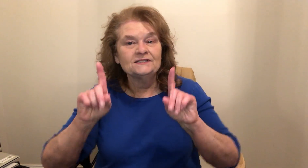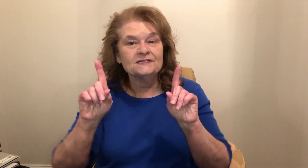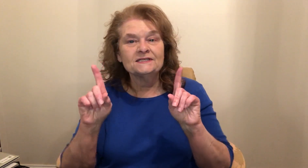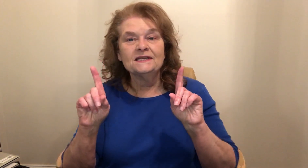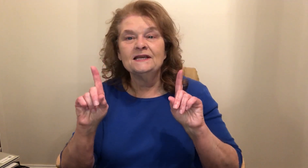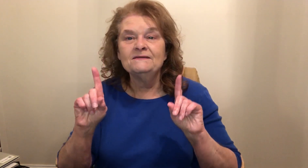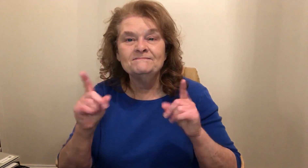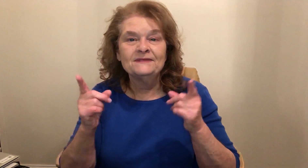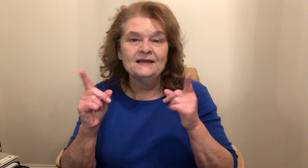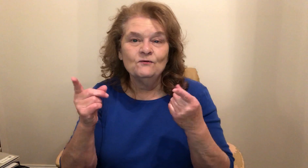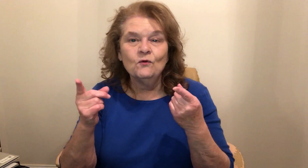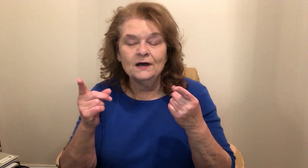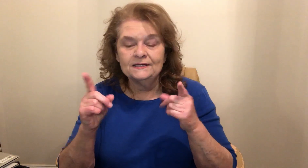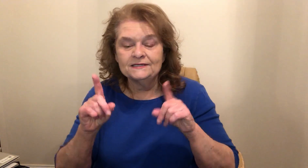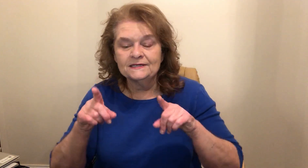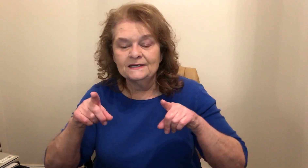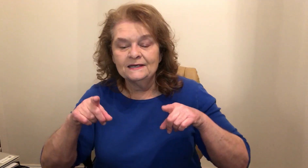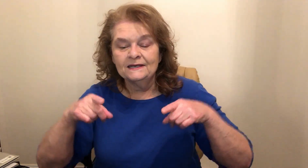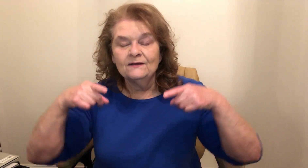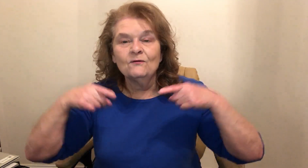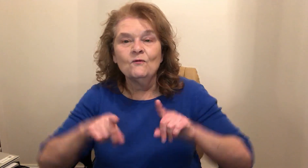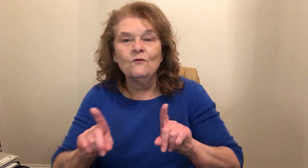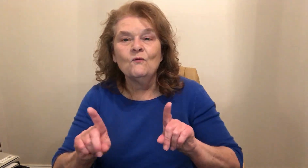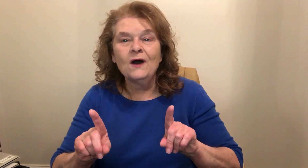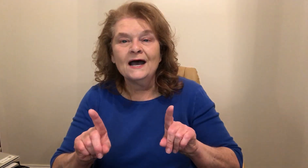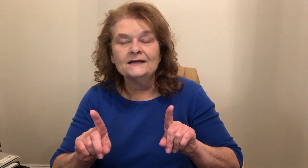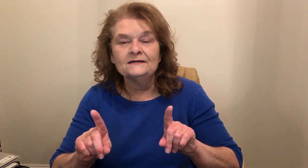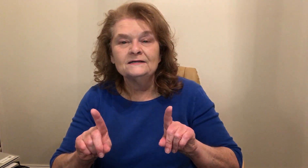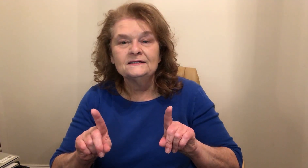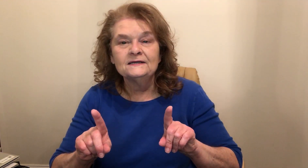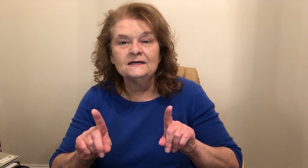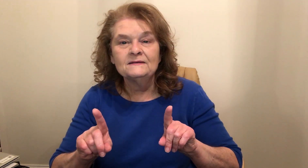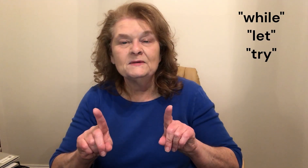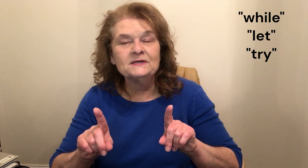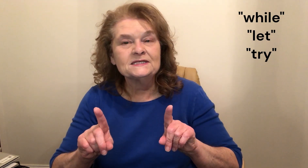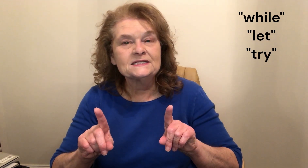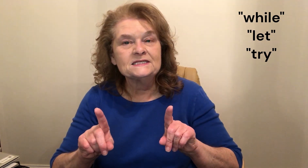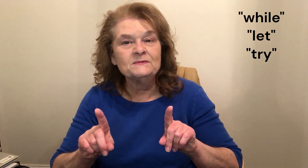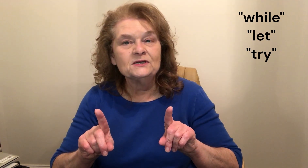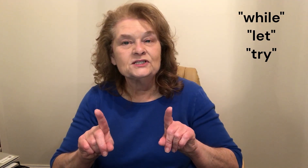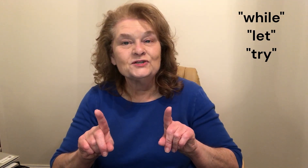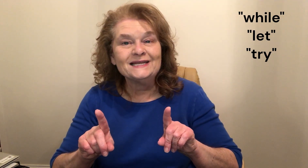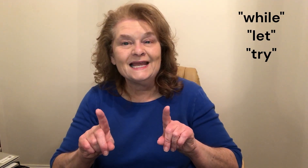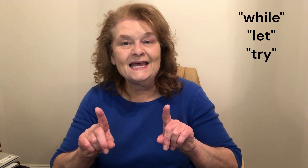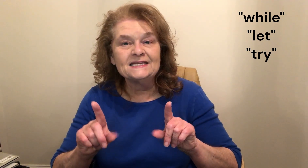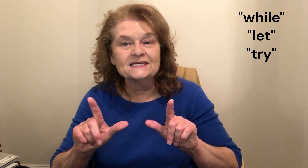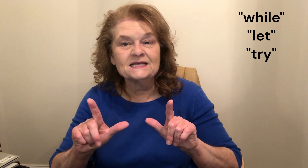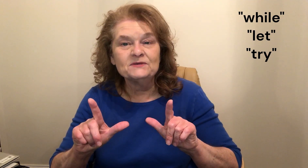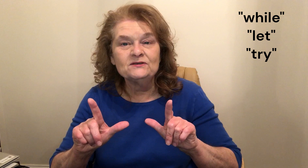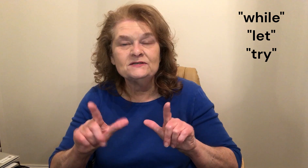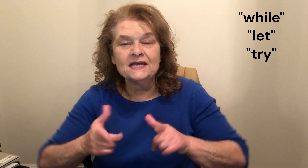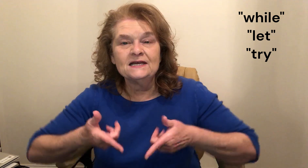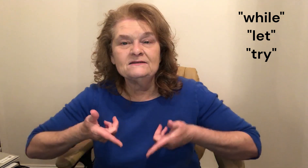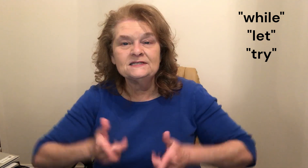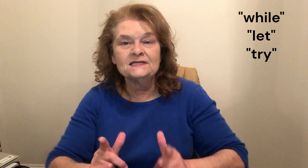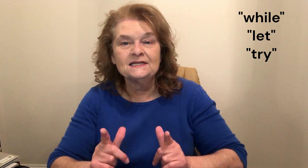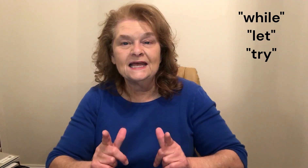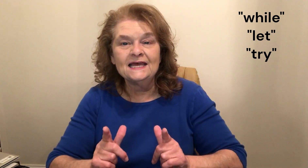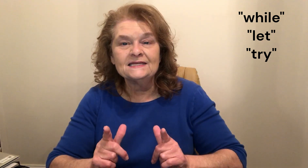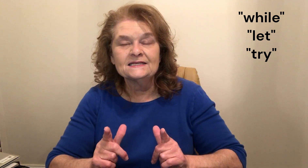just the ones, while. Remember, this is similar to let, except you use L's, let,